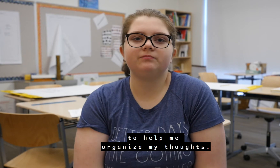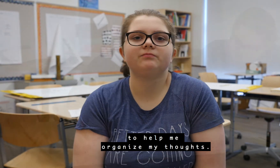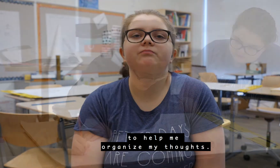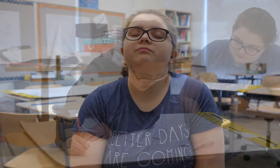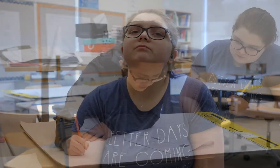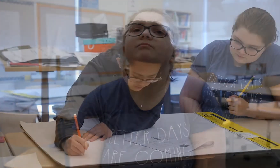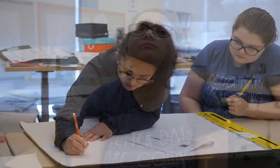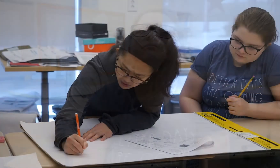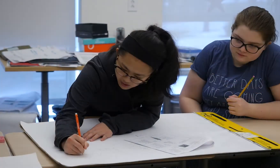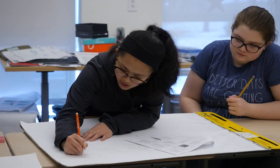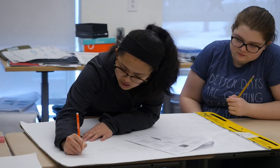thoughts.